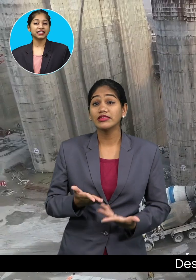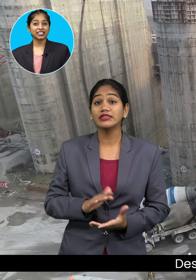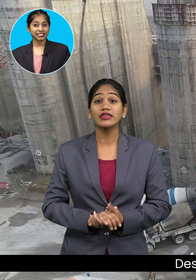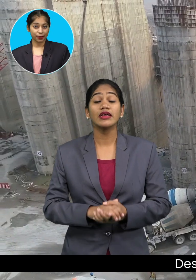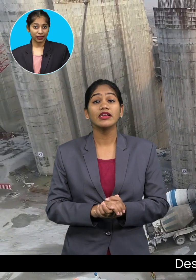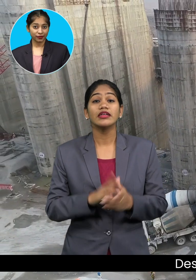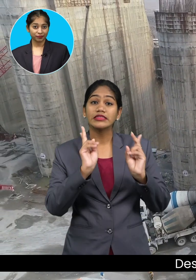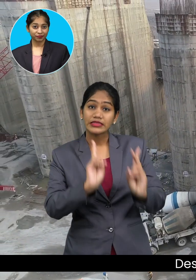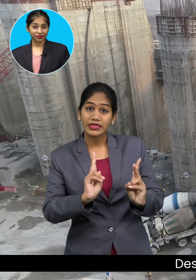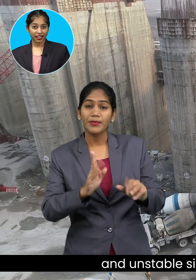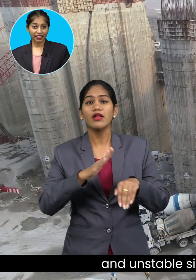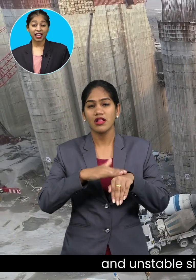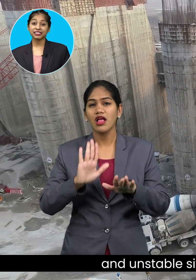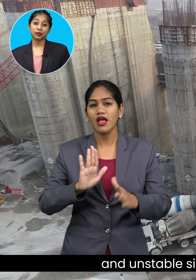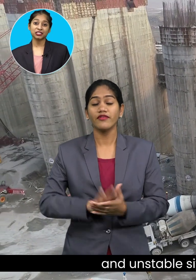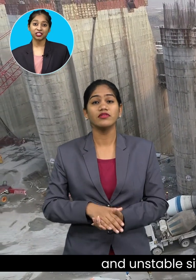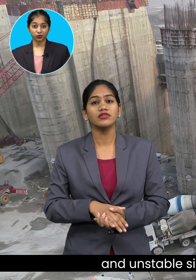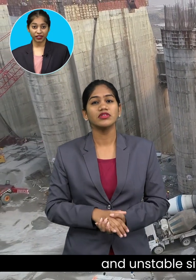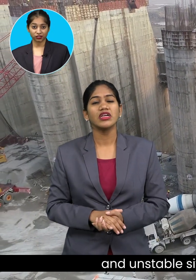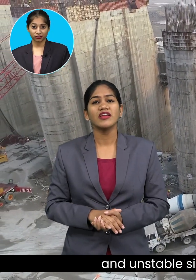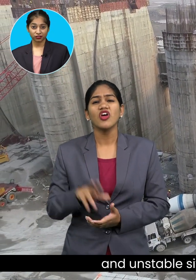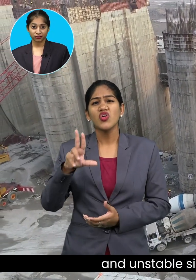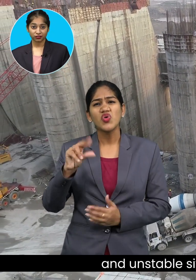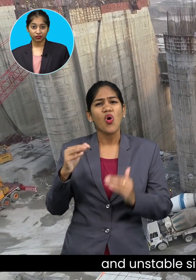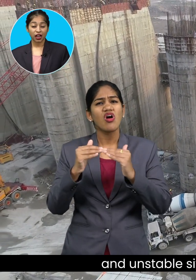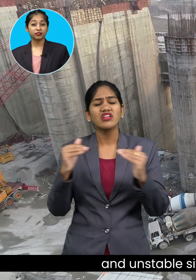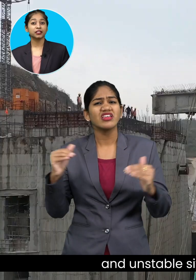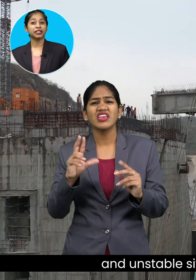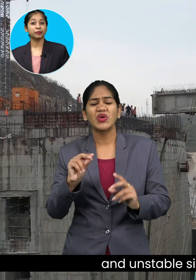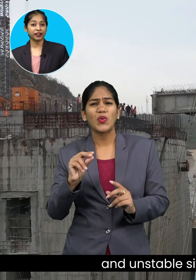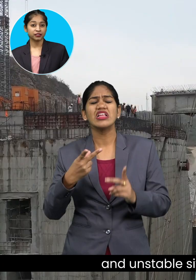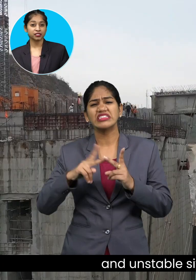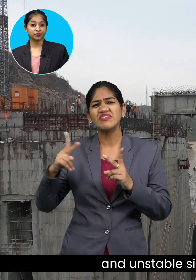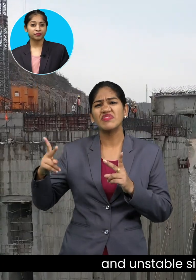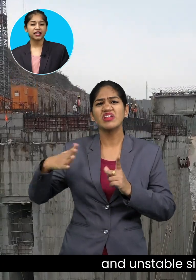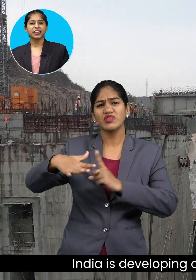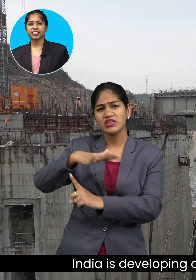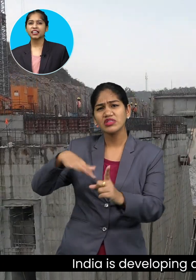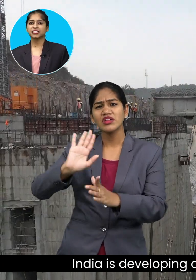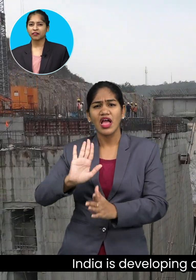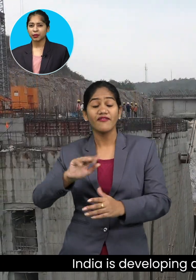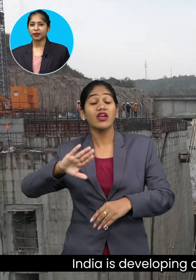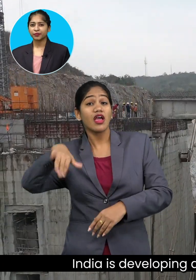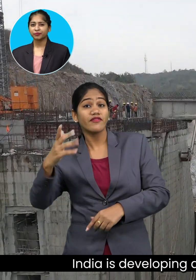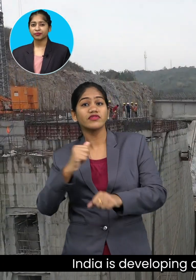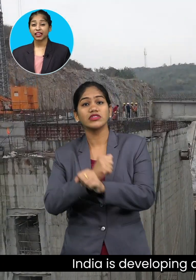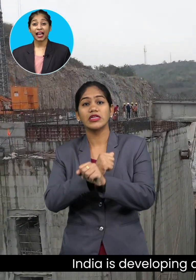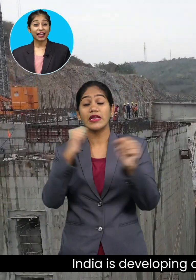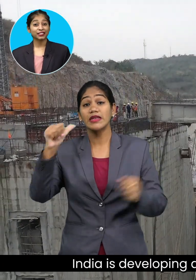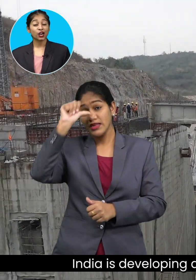Despite facing a stable and unstable situation after the independence, India is